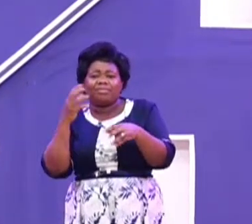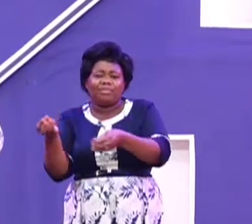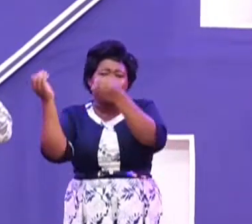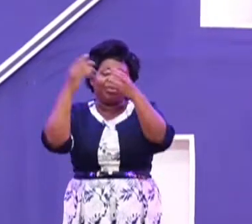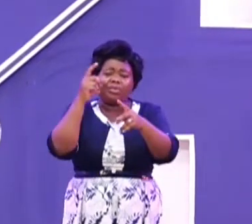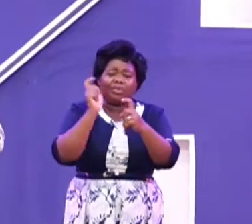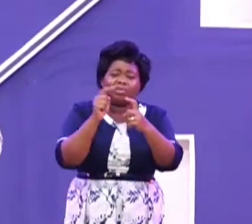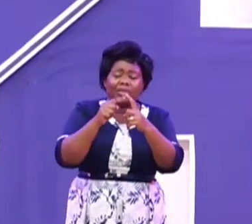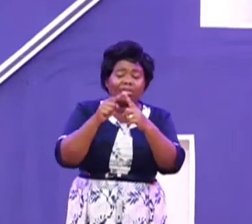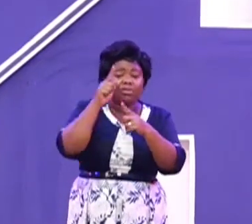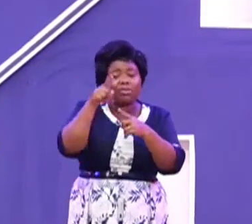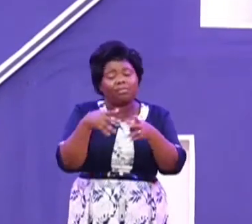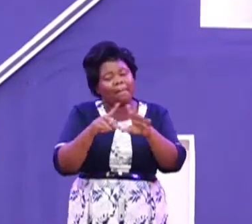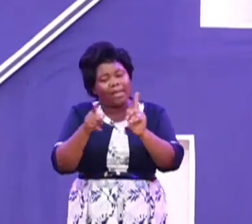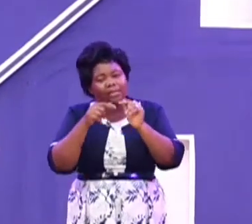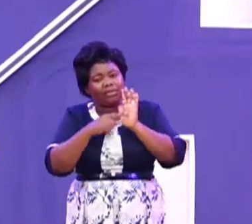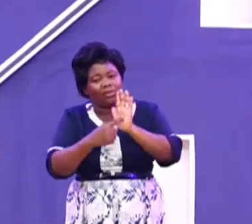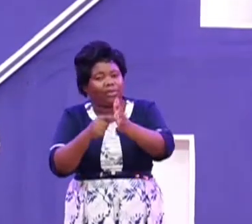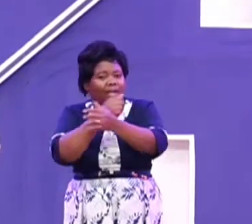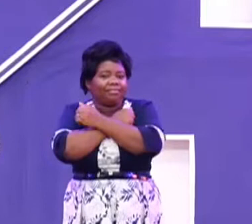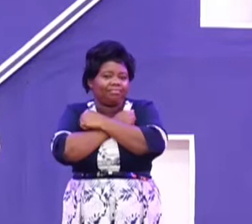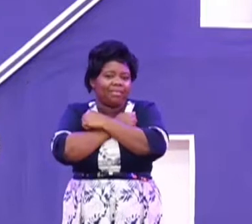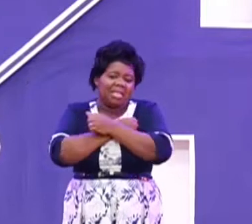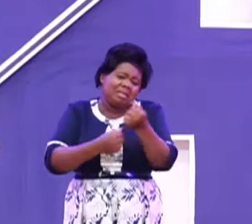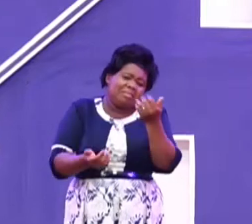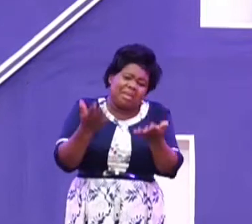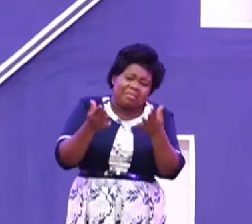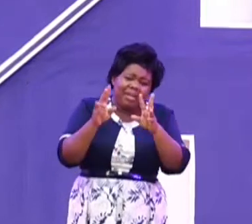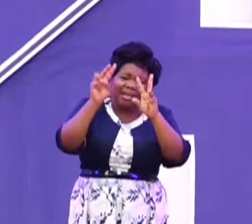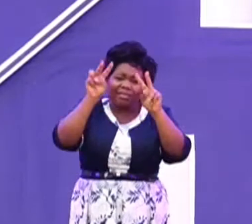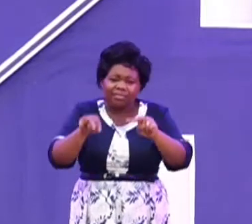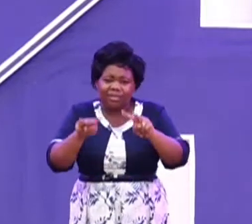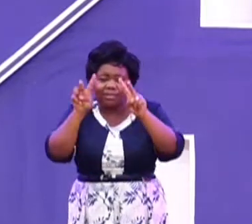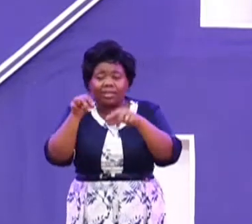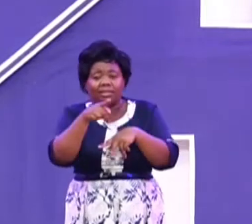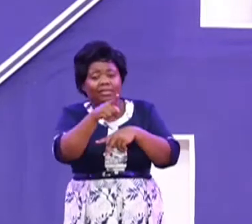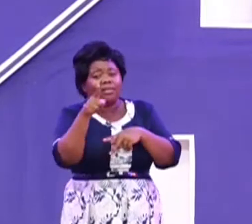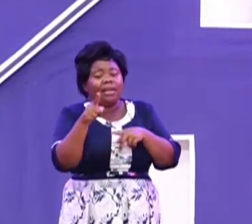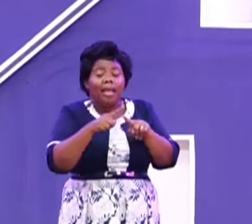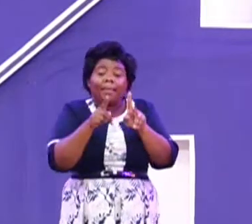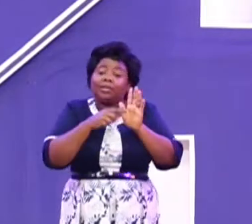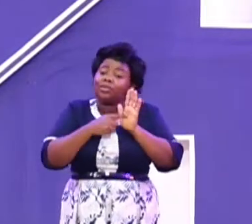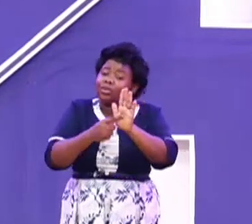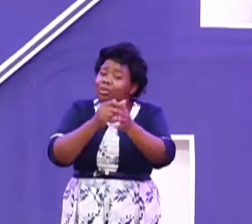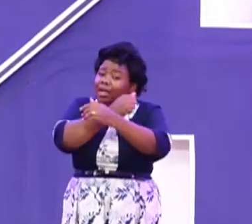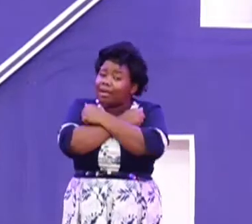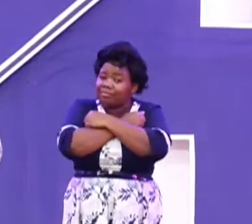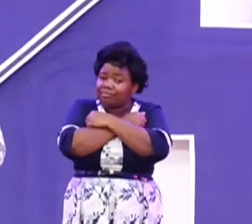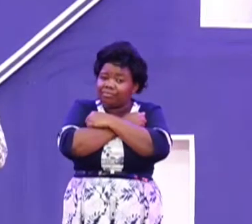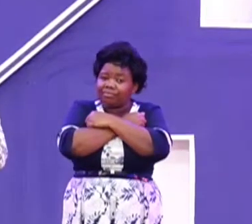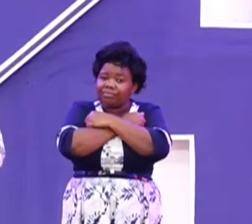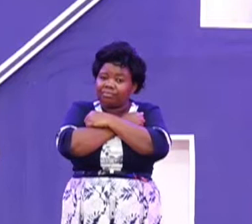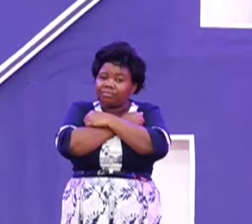you. Show them love. They may have despised you before. Show them love.